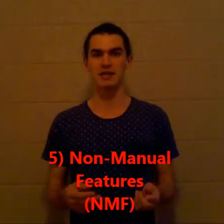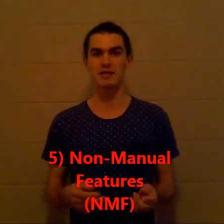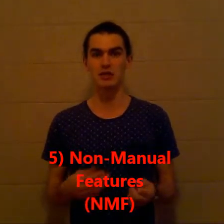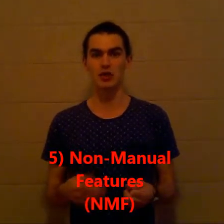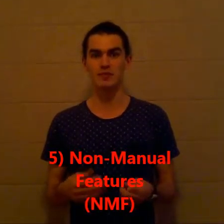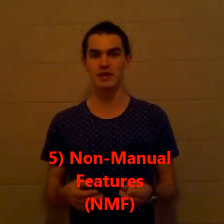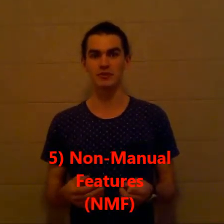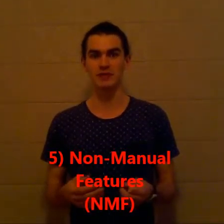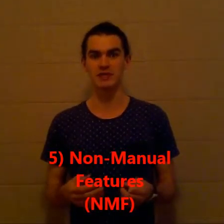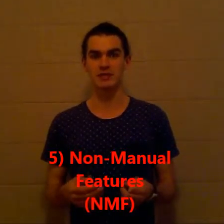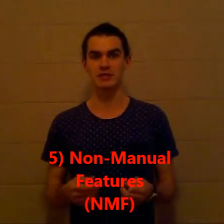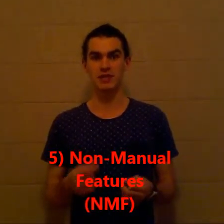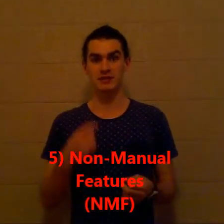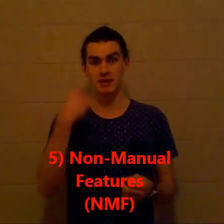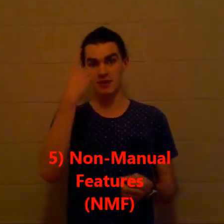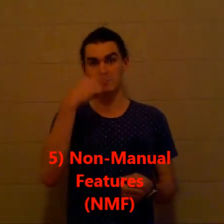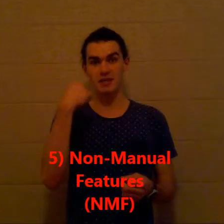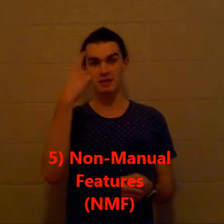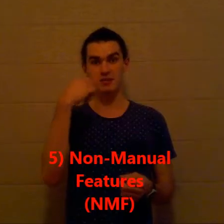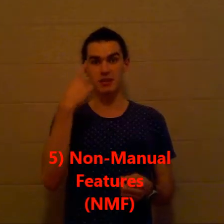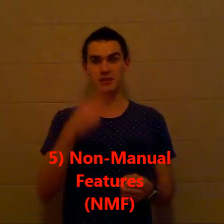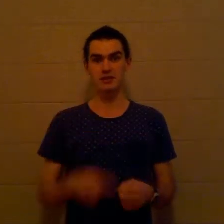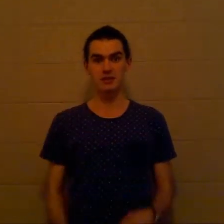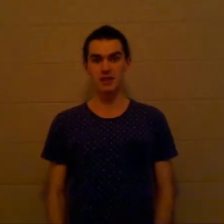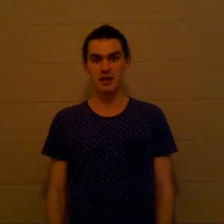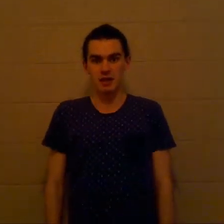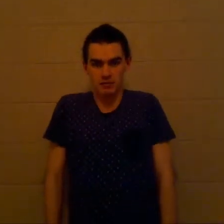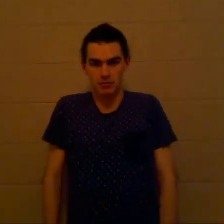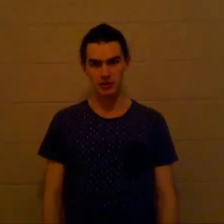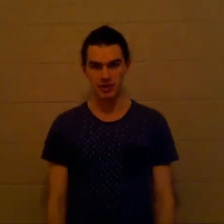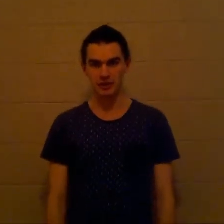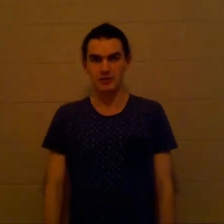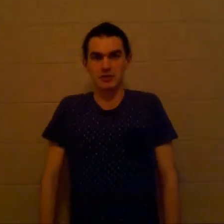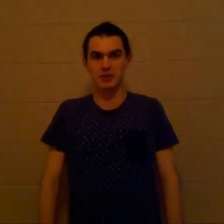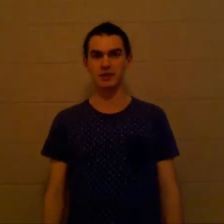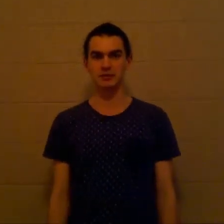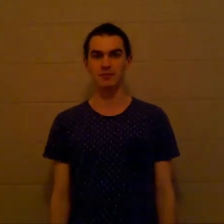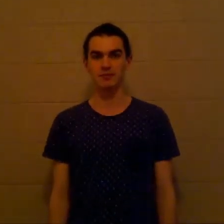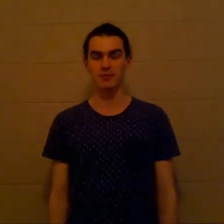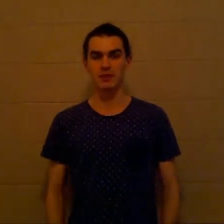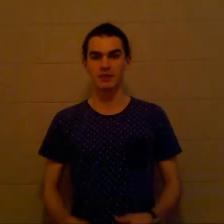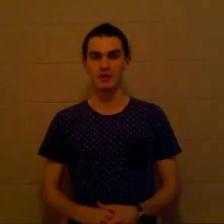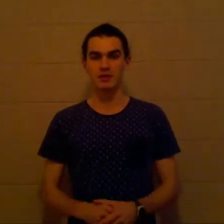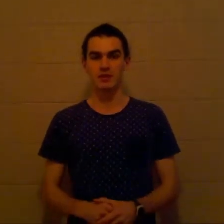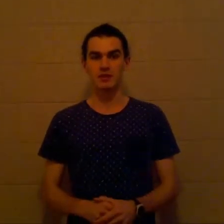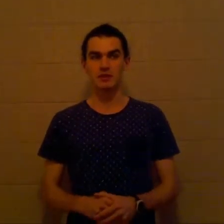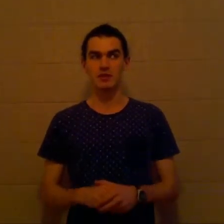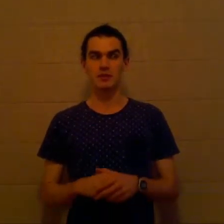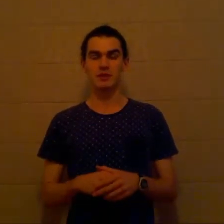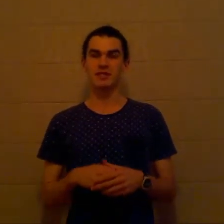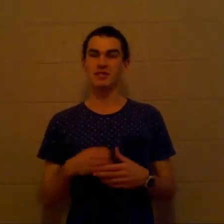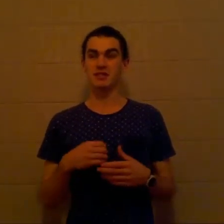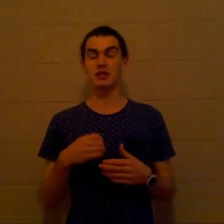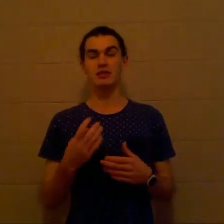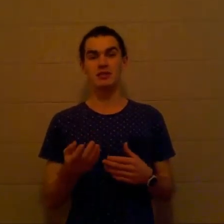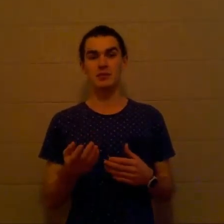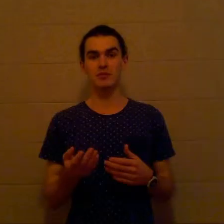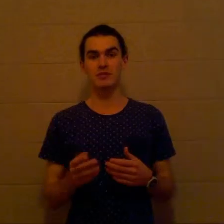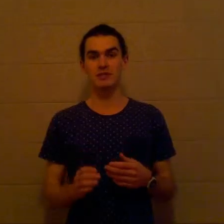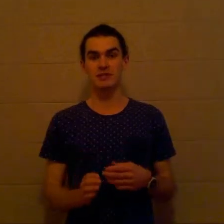that is non-manual features. So that's facial expressions and body language as well. So this one is, a good example of this is